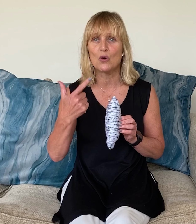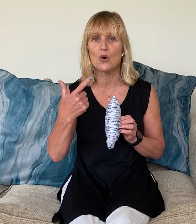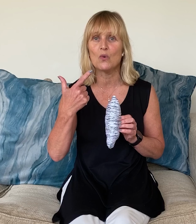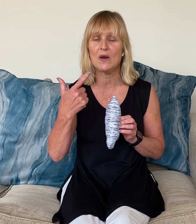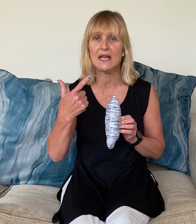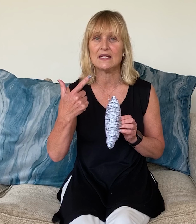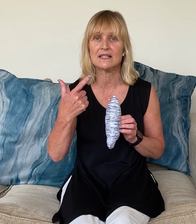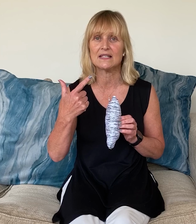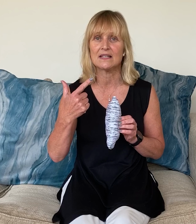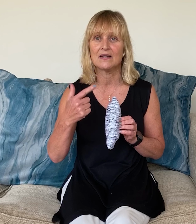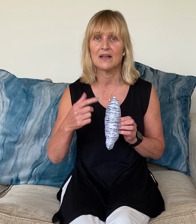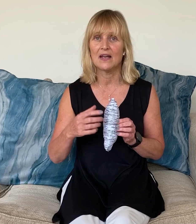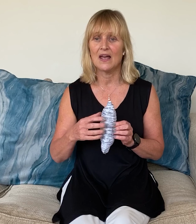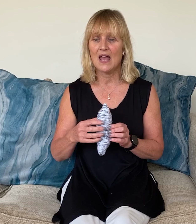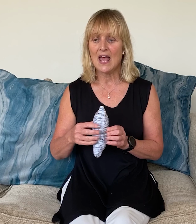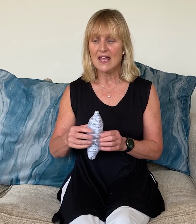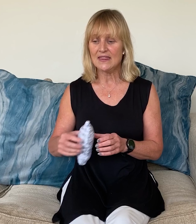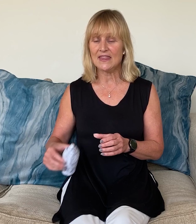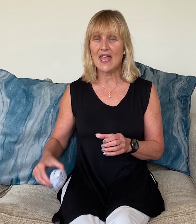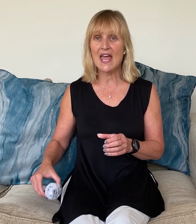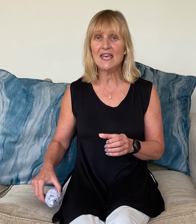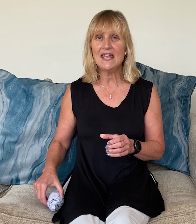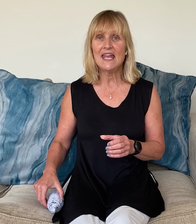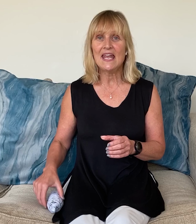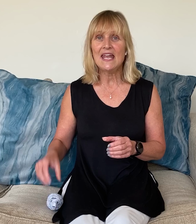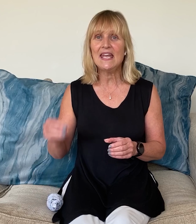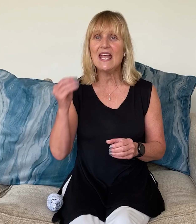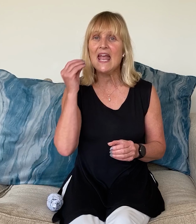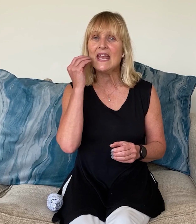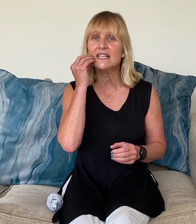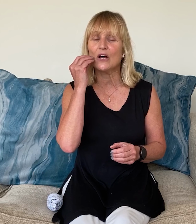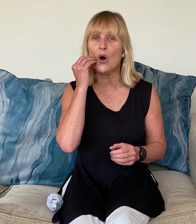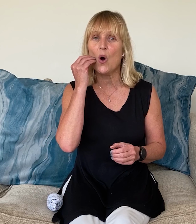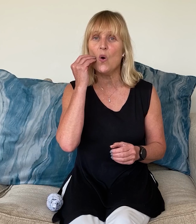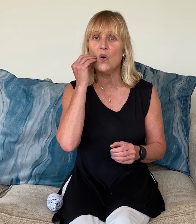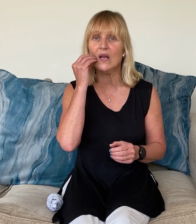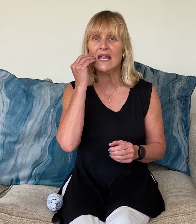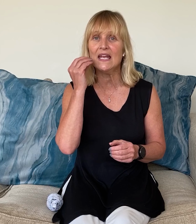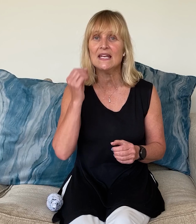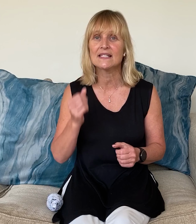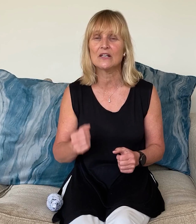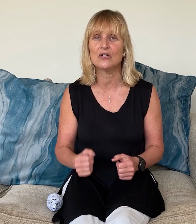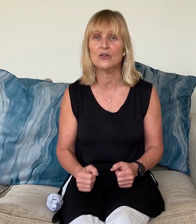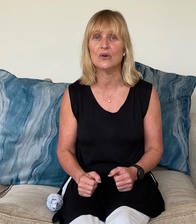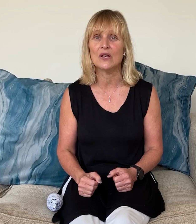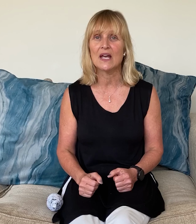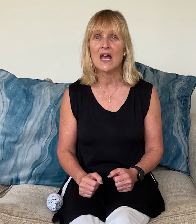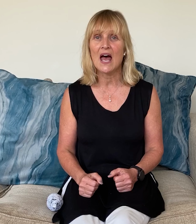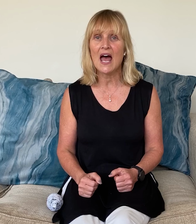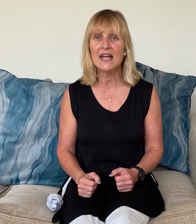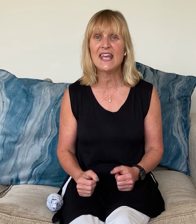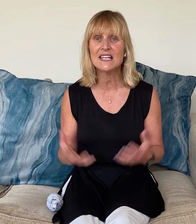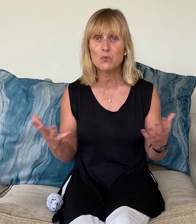more weeks. Then he ate a hole in his cocoon, and guess